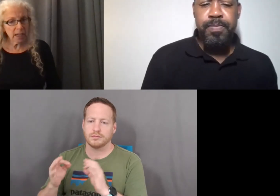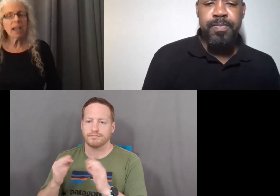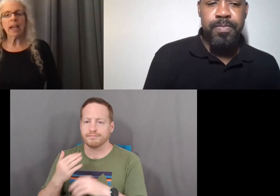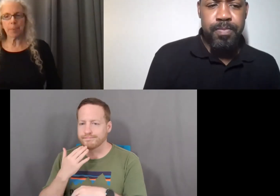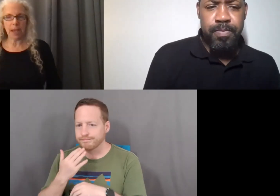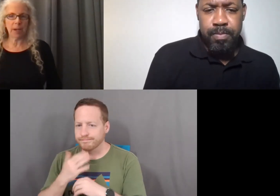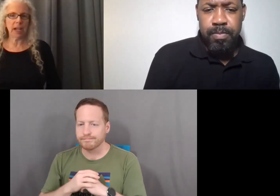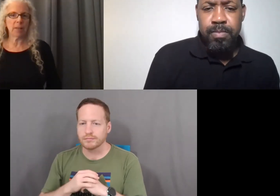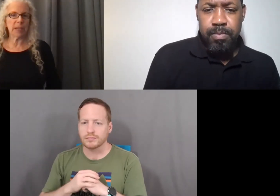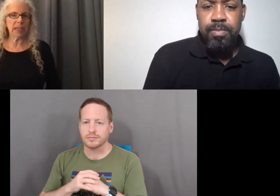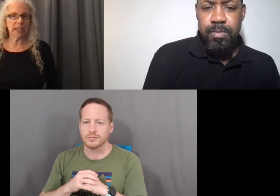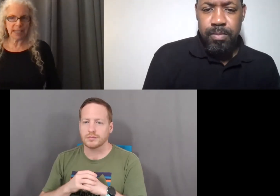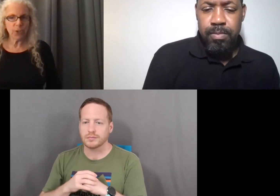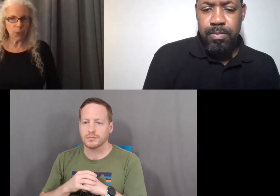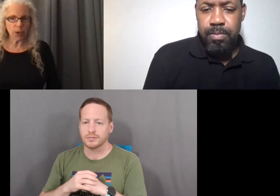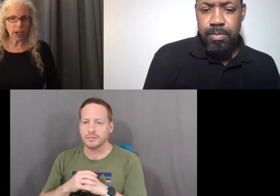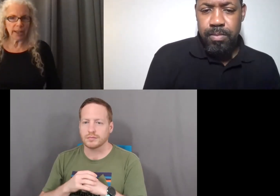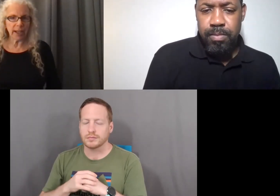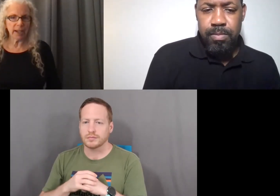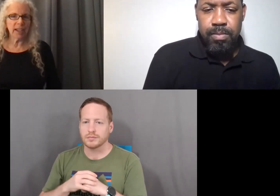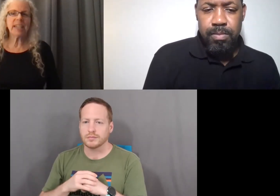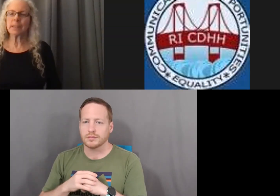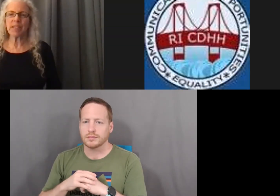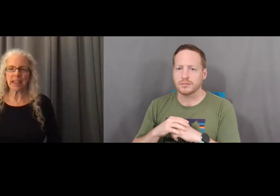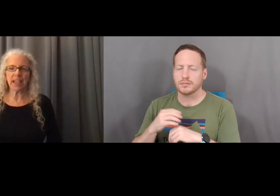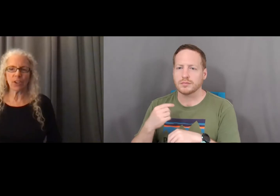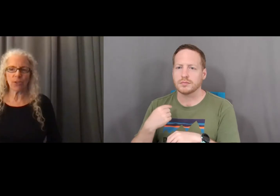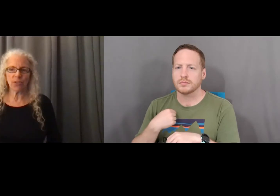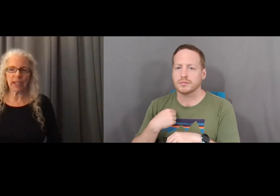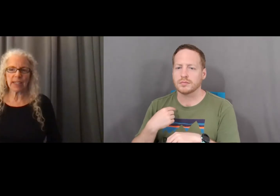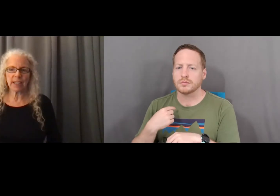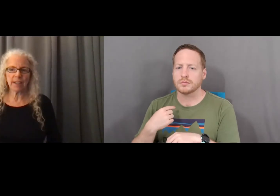and Pam and I will be continue to work on that. And Tim saying, thank you, thanks.